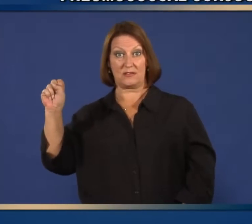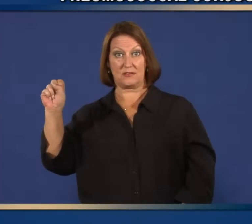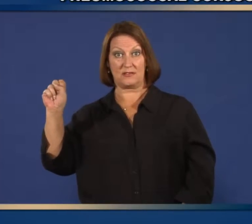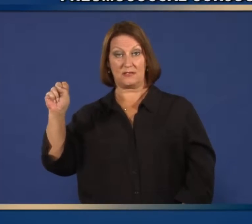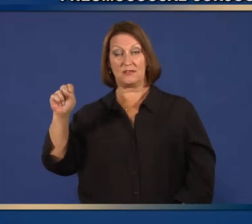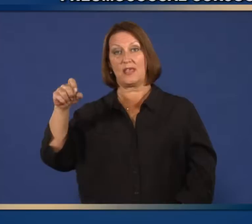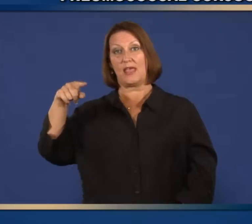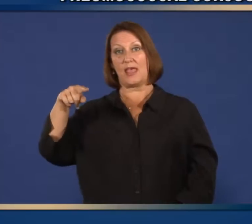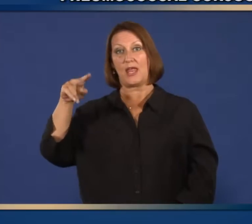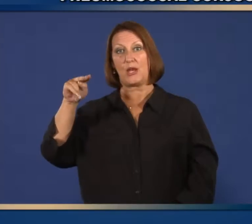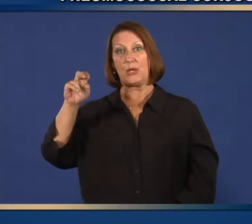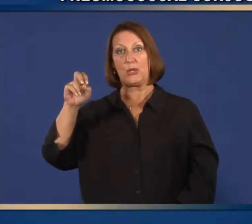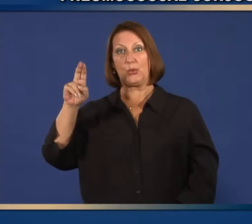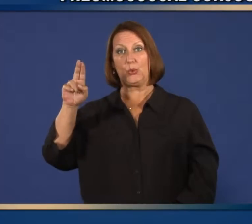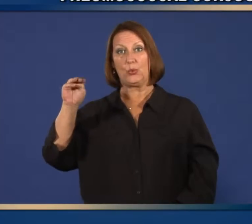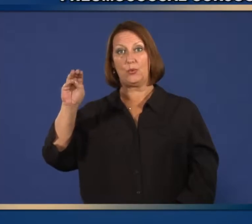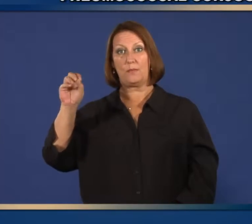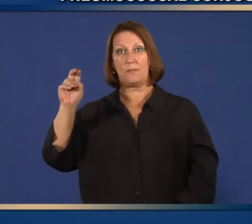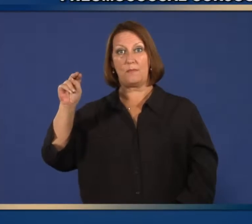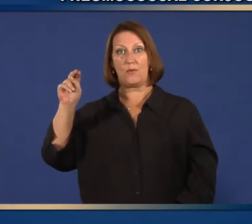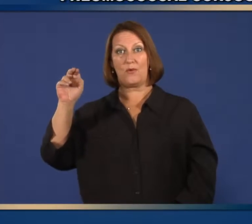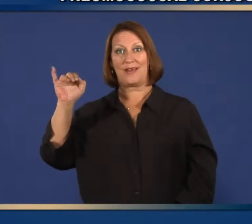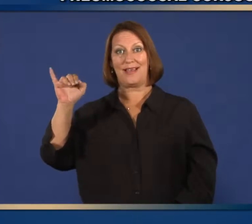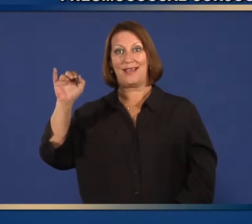can make children very sick.